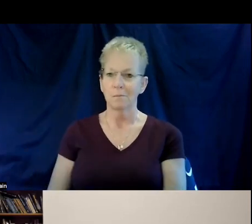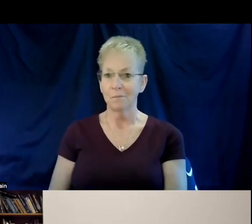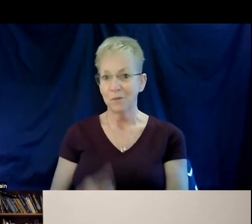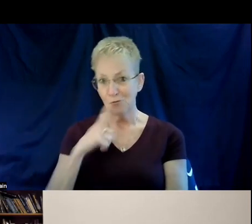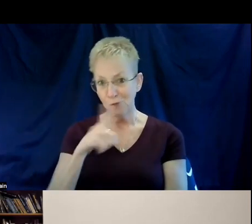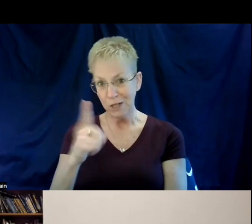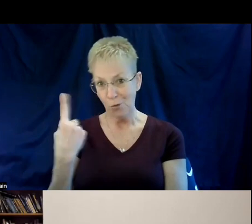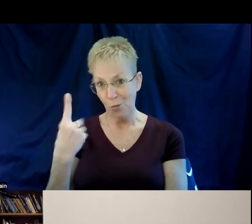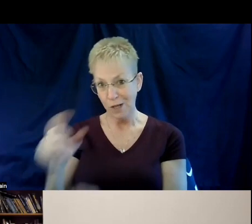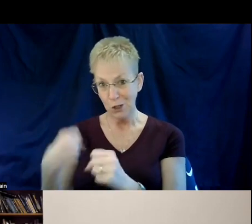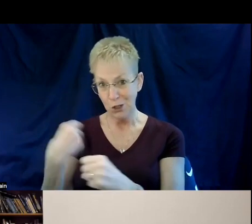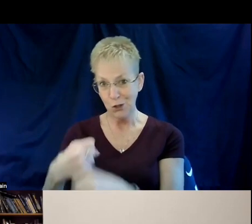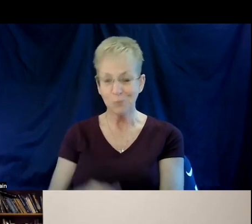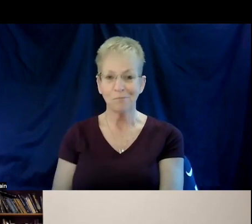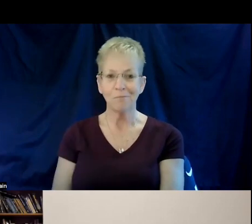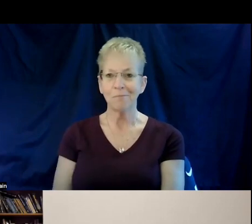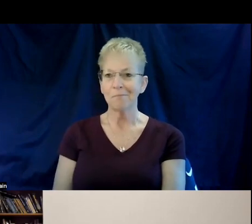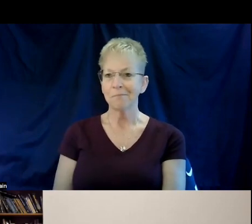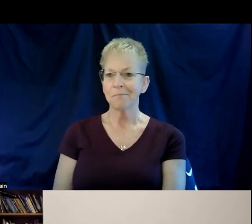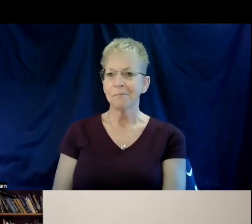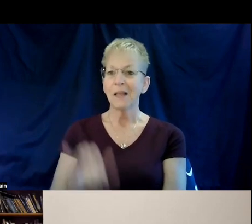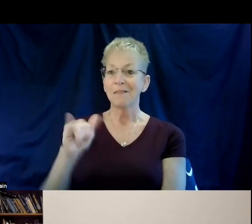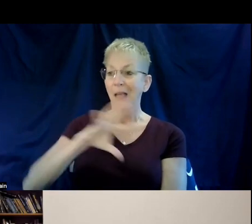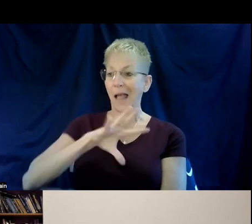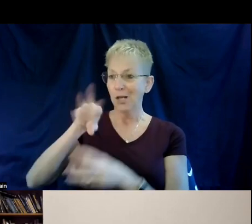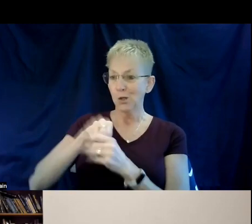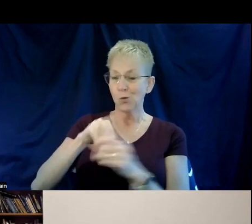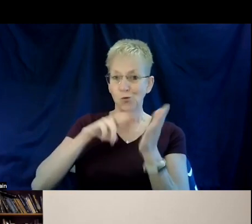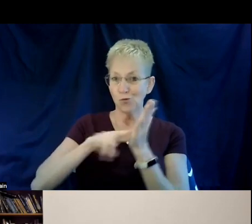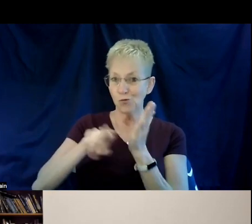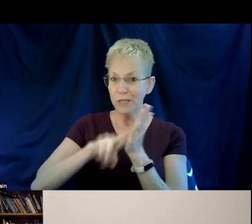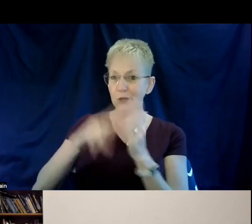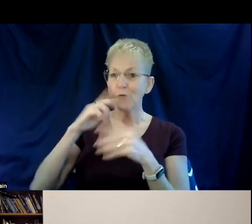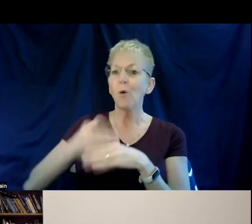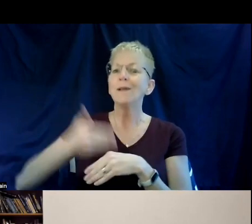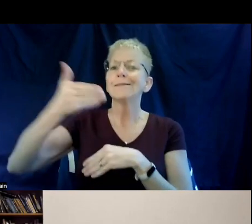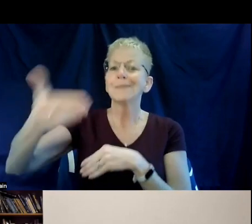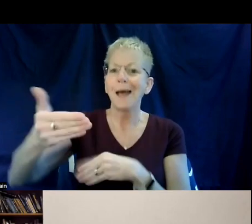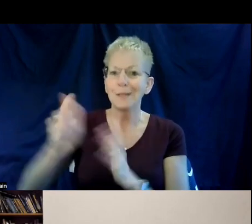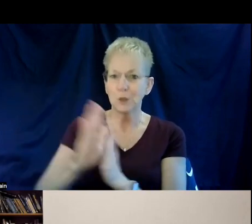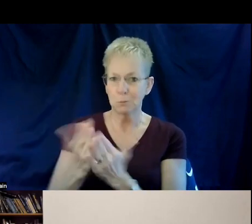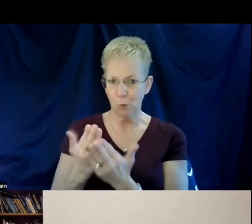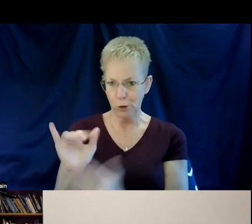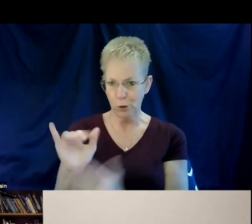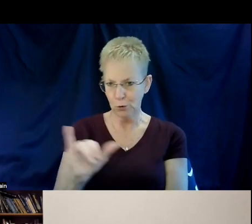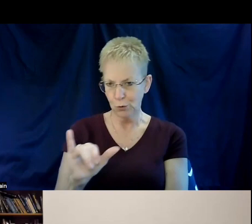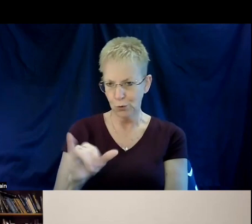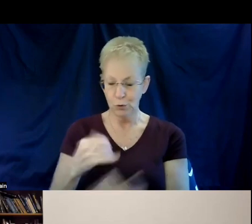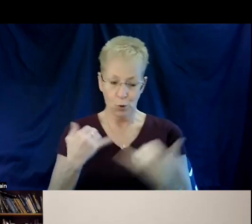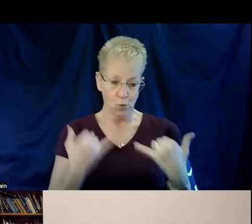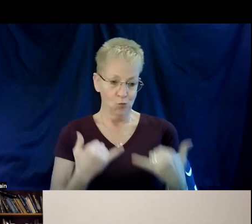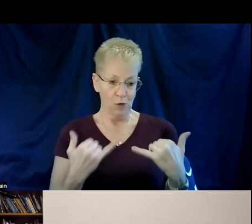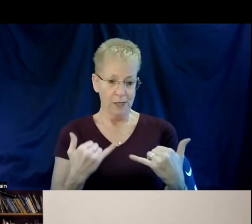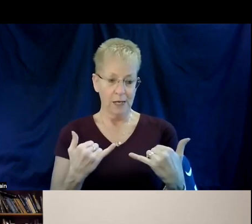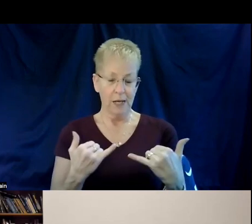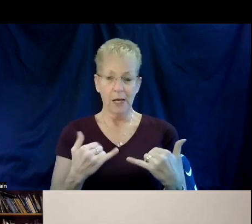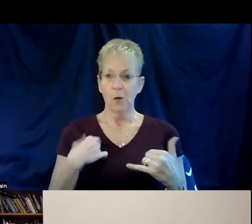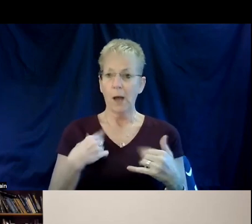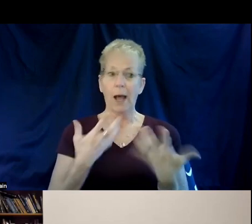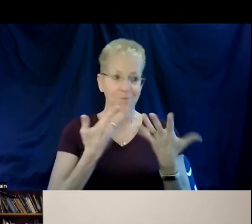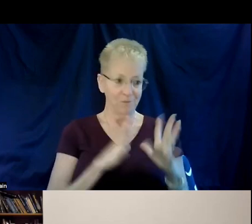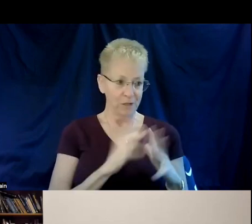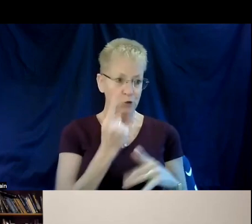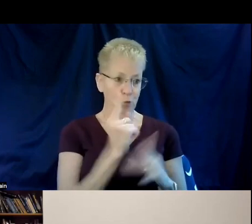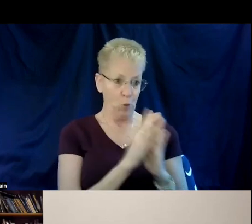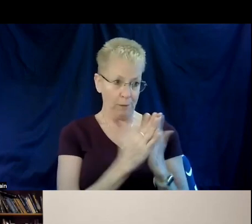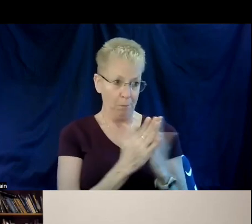Okay. But that includes the research for the next book. So right now, I'm finishing up the book